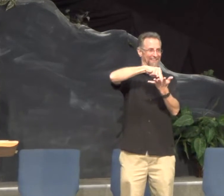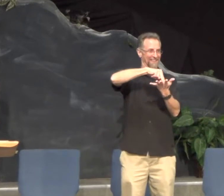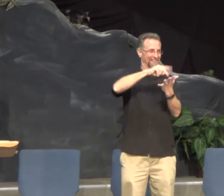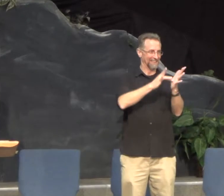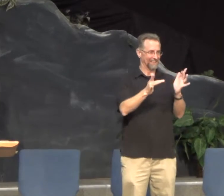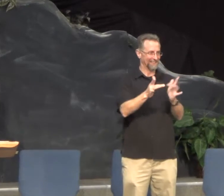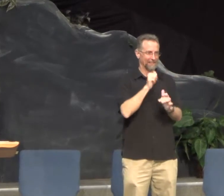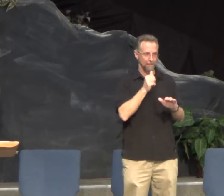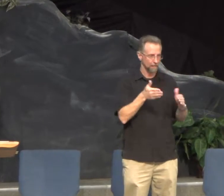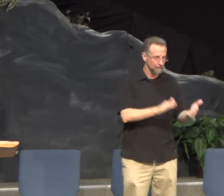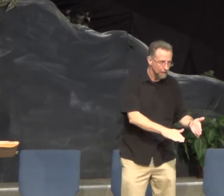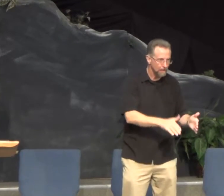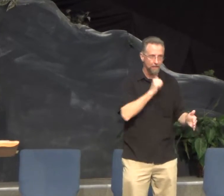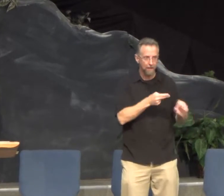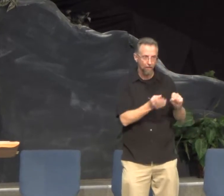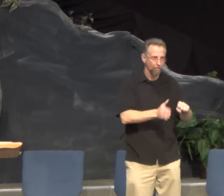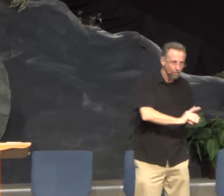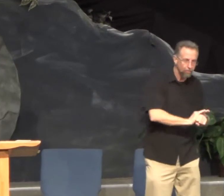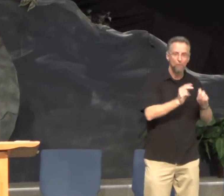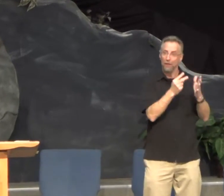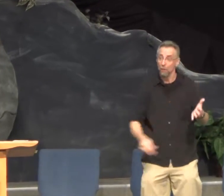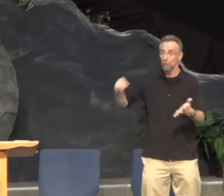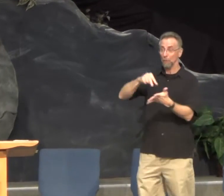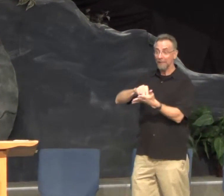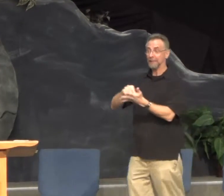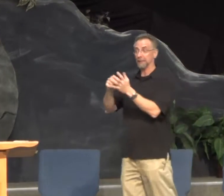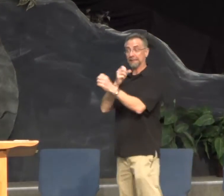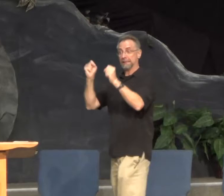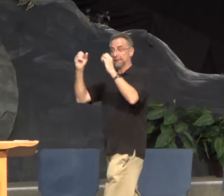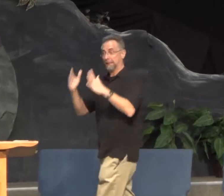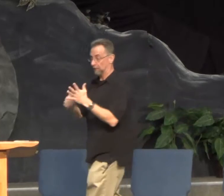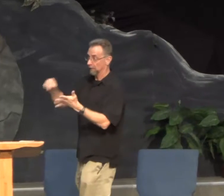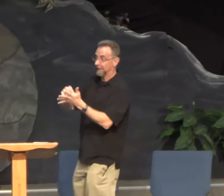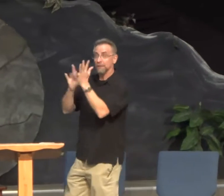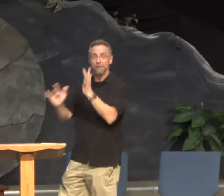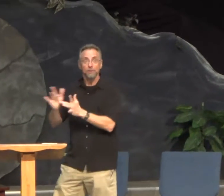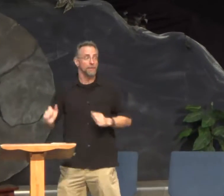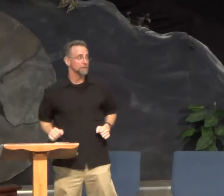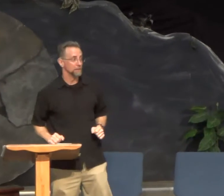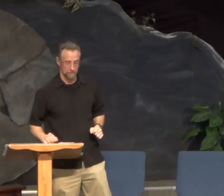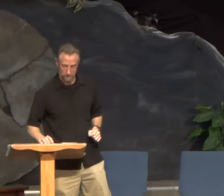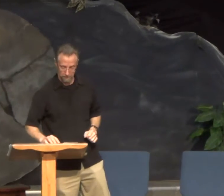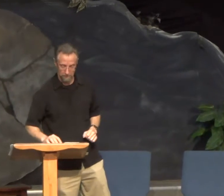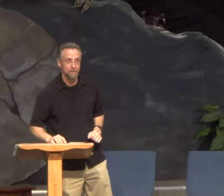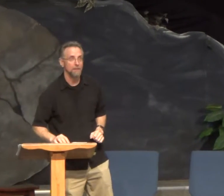Saw him raised. Not dead, not buried, but raised. A Savior.